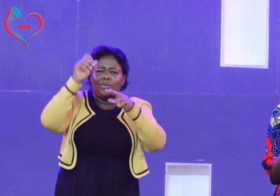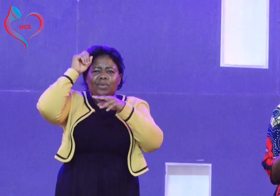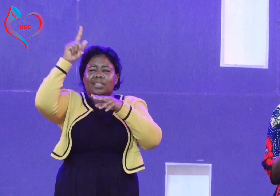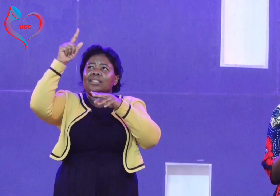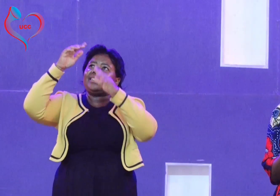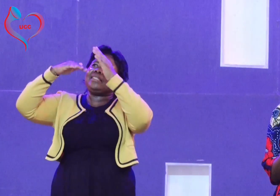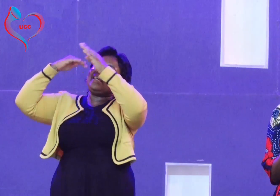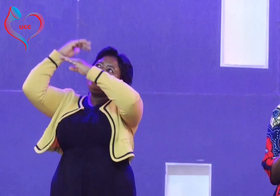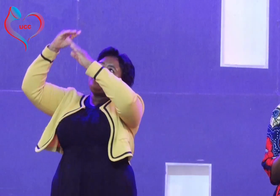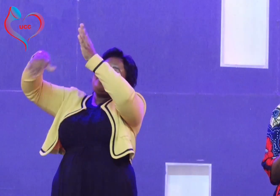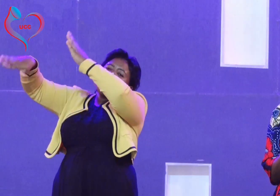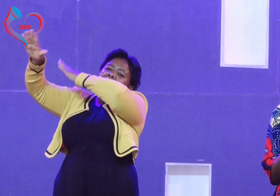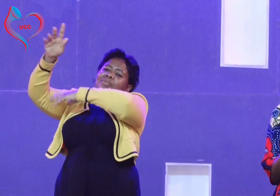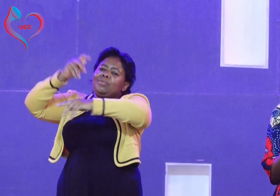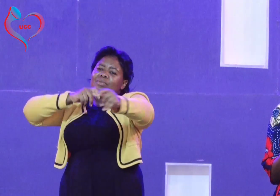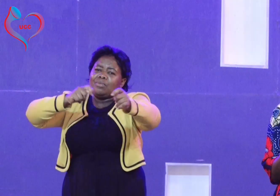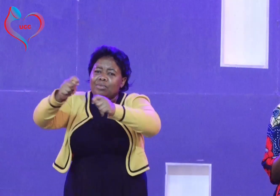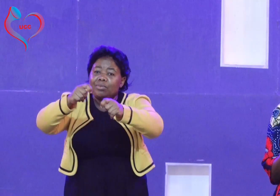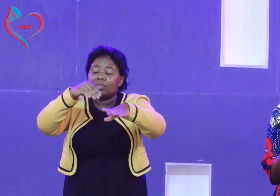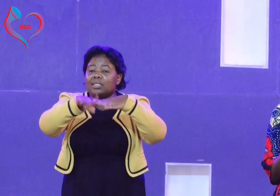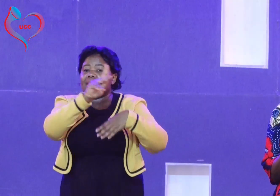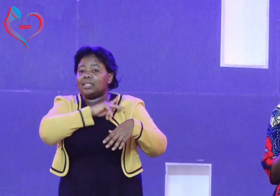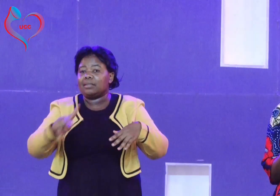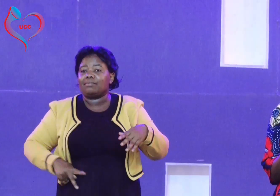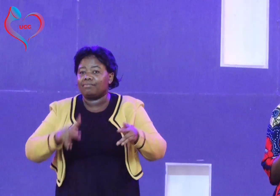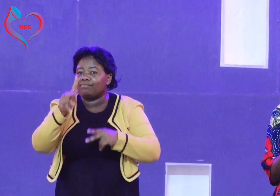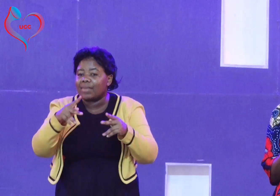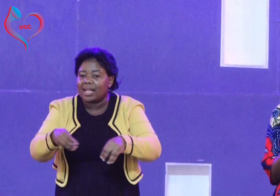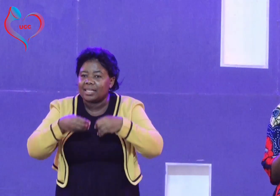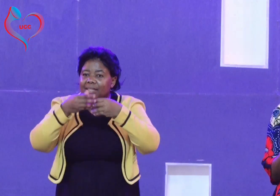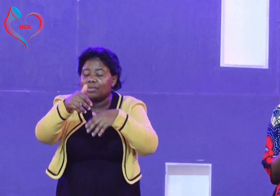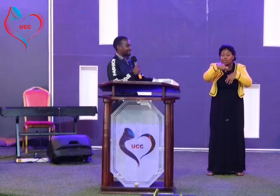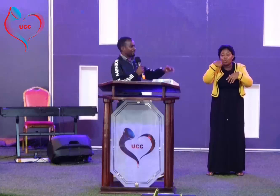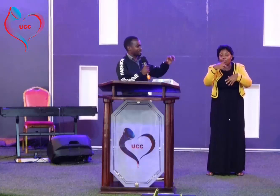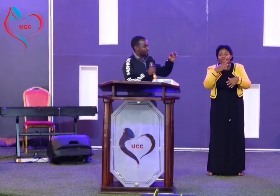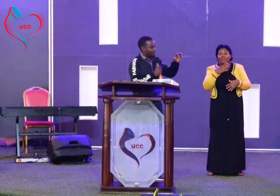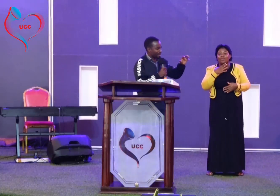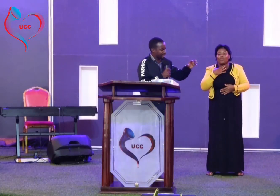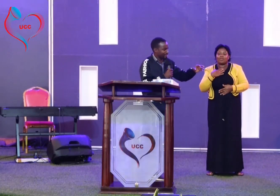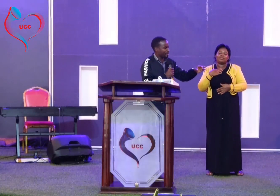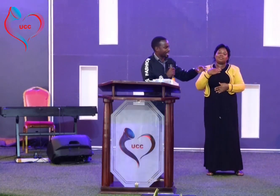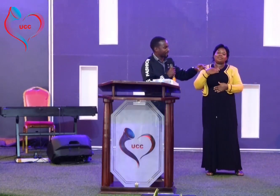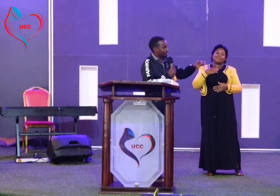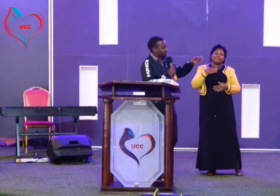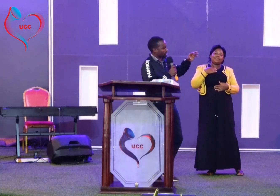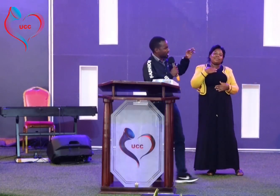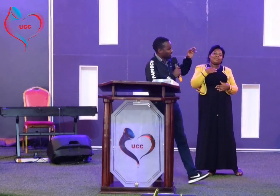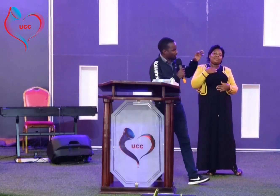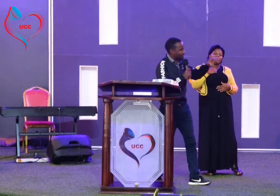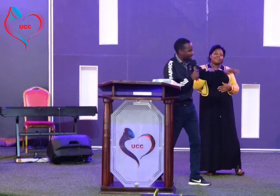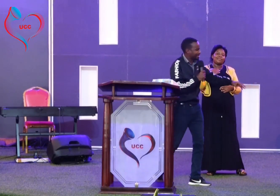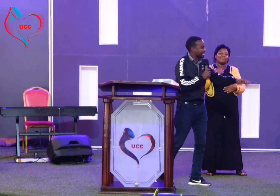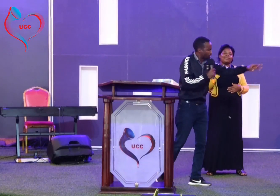yafugira mu bwakabaka bw'abantu era abuwa buli gw'ayagala. jagalo demu properly kubanga nebwe ko